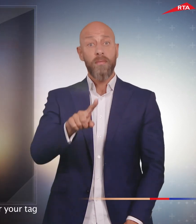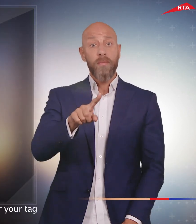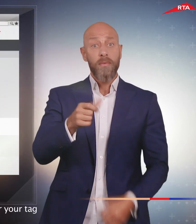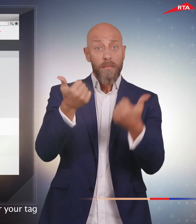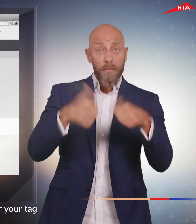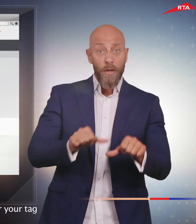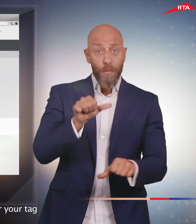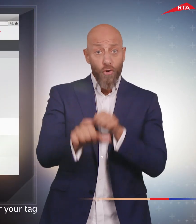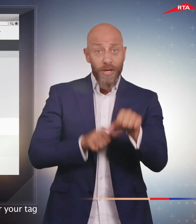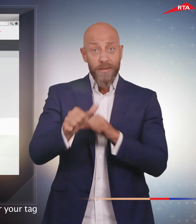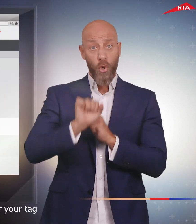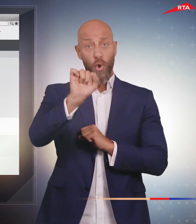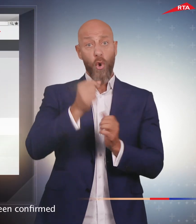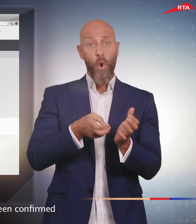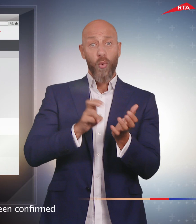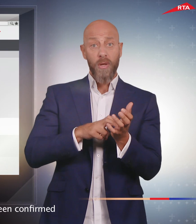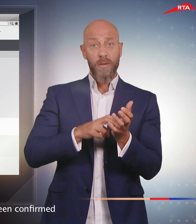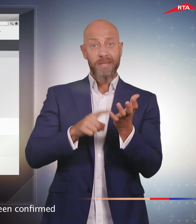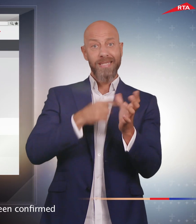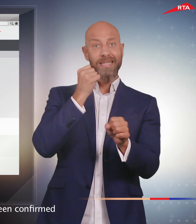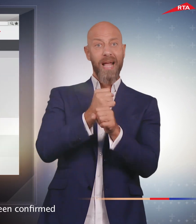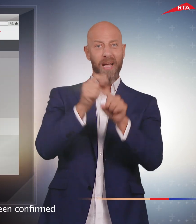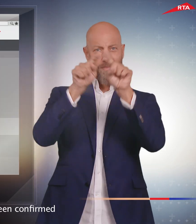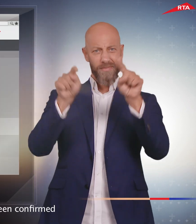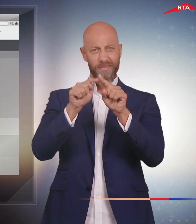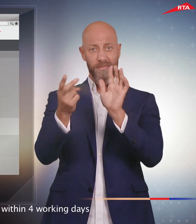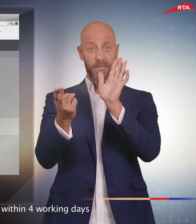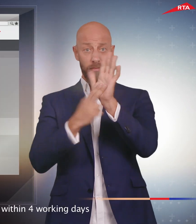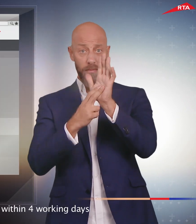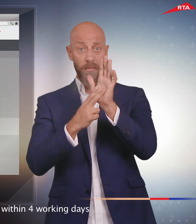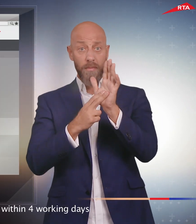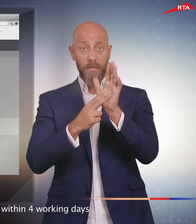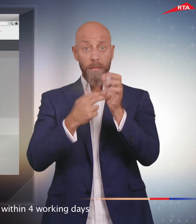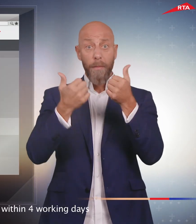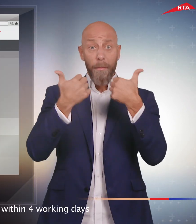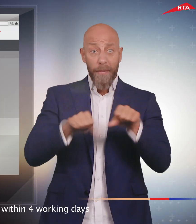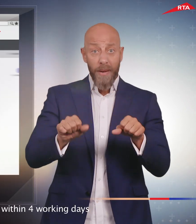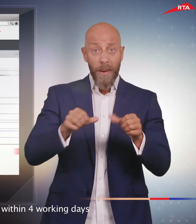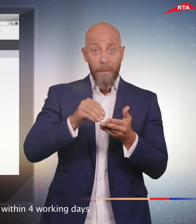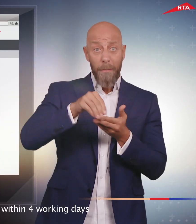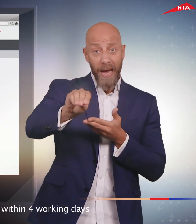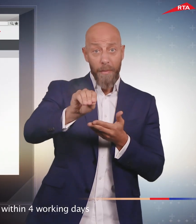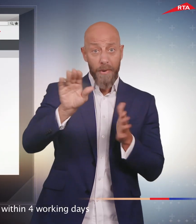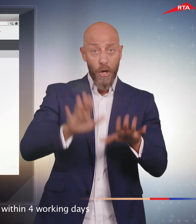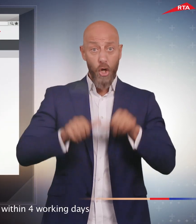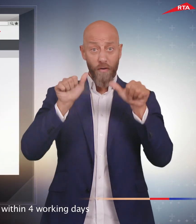Proceed to order your tag. Once payment has been confirmed, we will courier the tag to you within 4 working